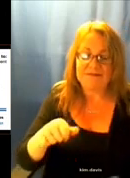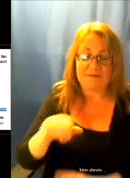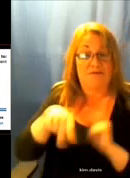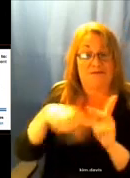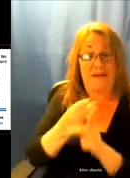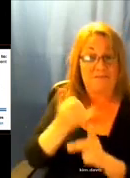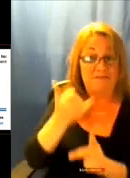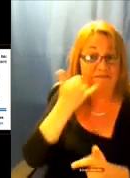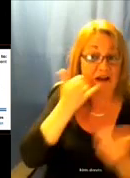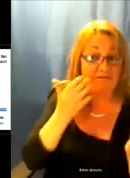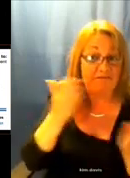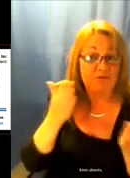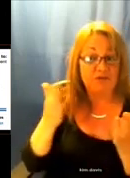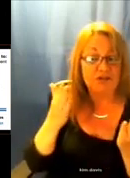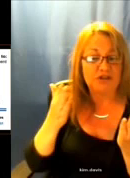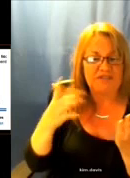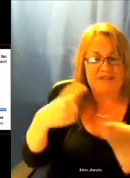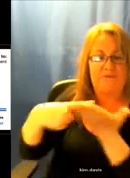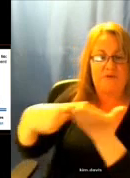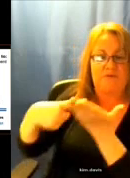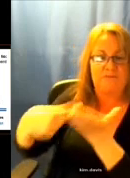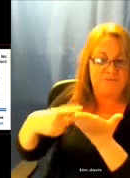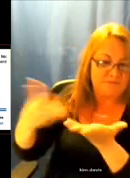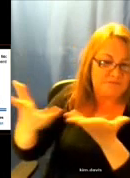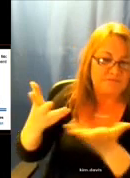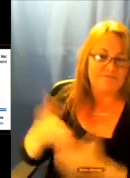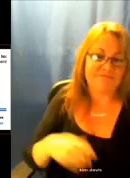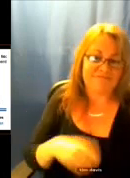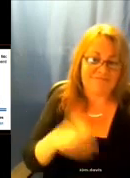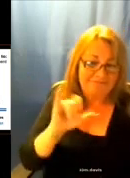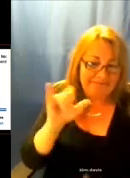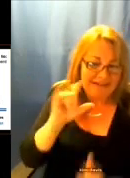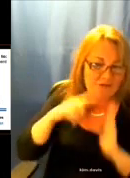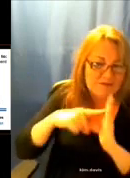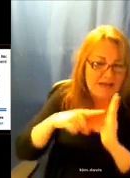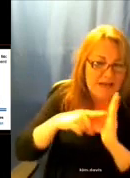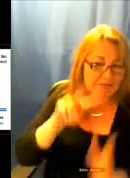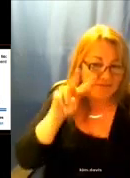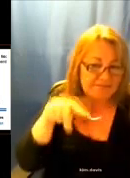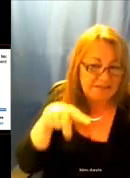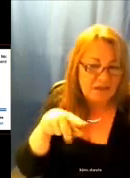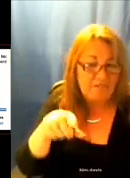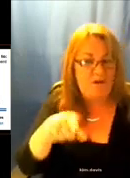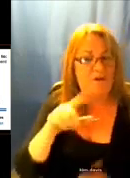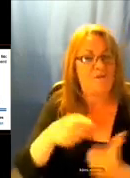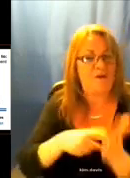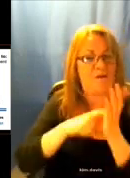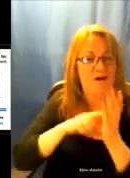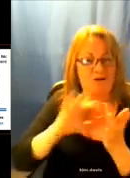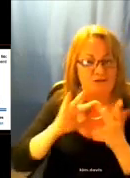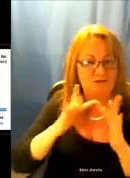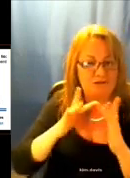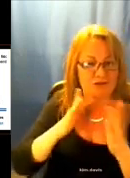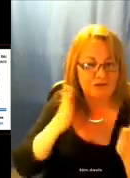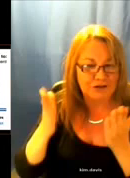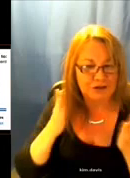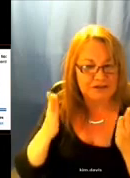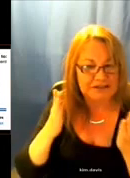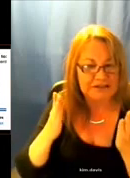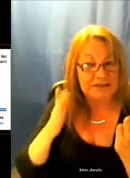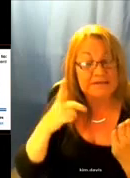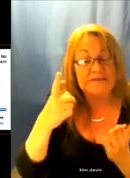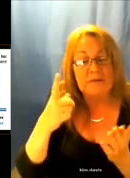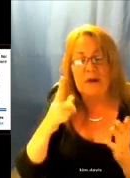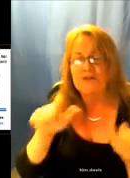within your room. Do know that could be at your own expense. And discussing those services could